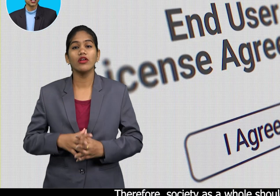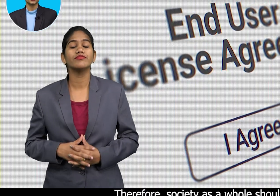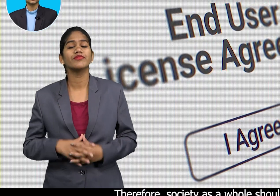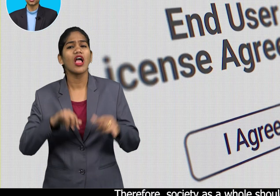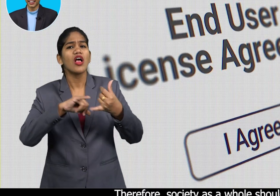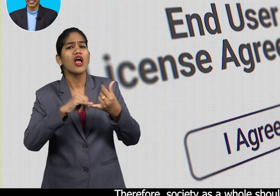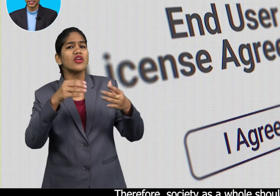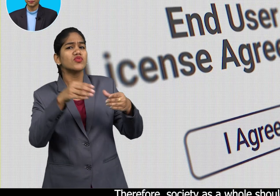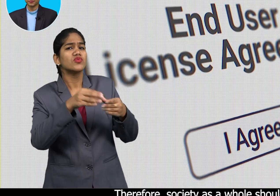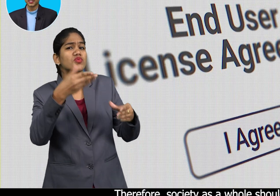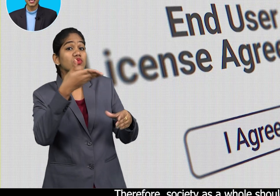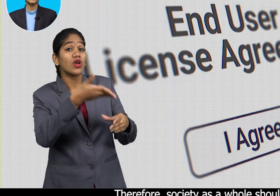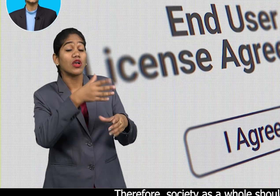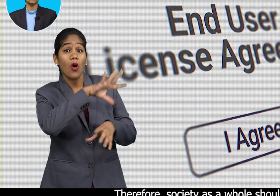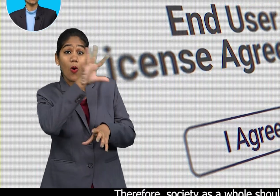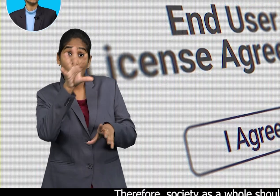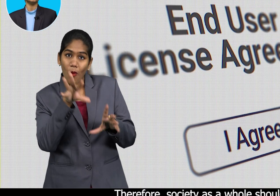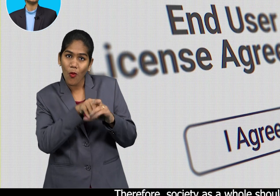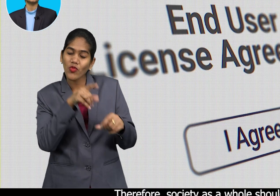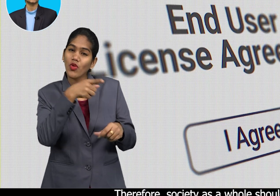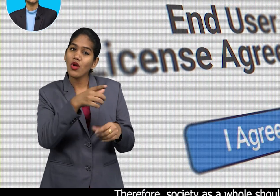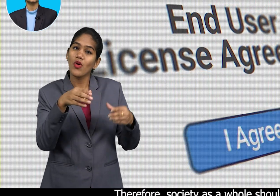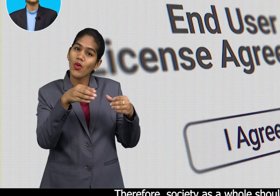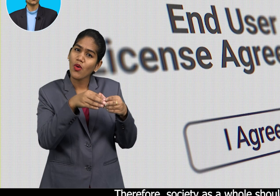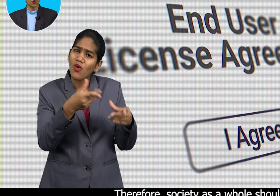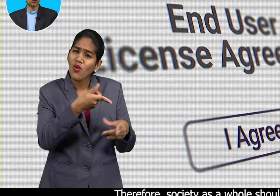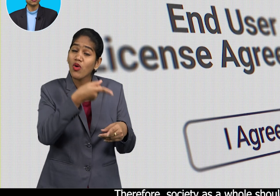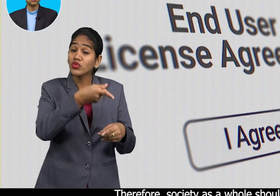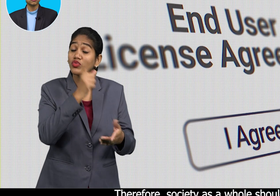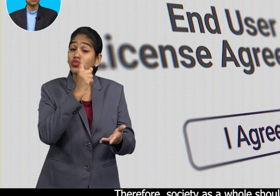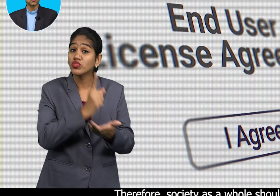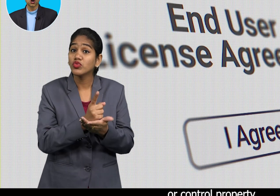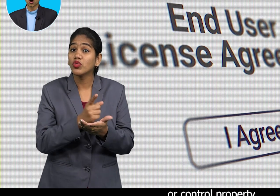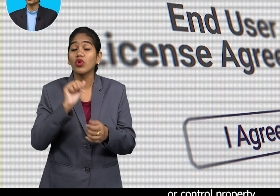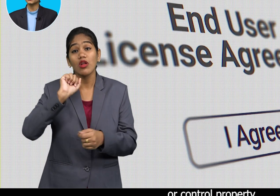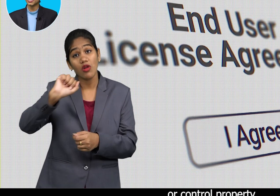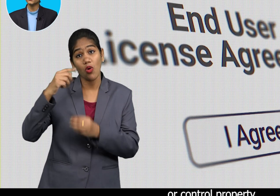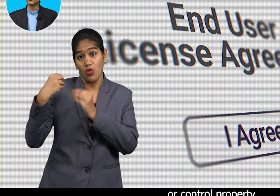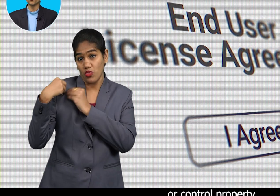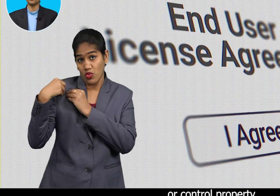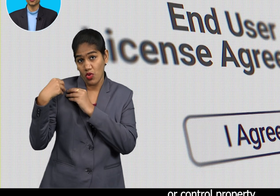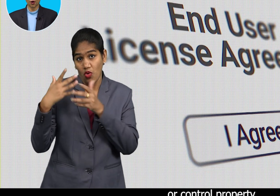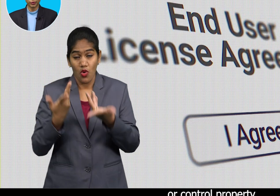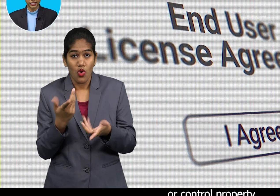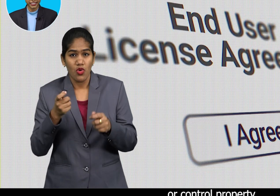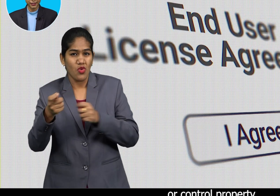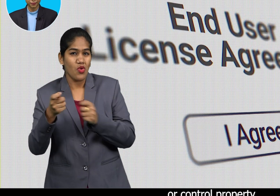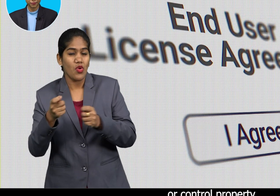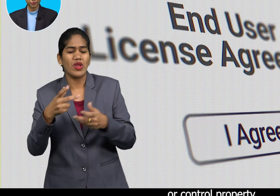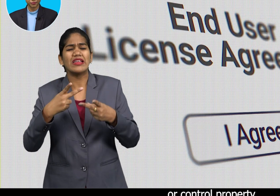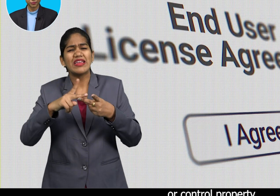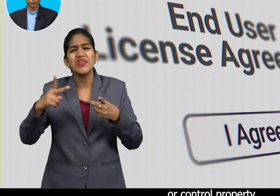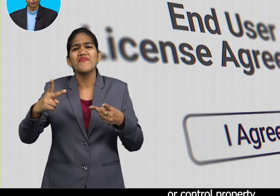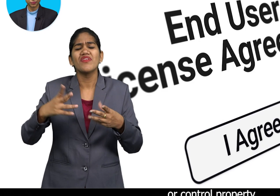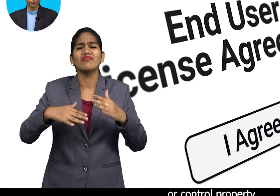Therefore, society as a whole should own or control property